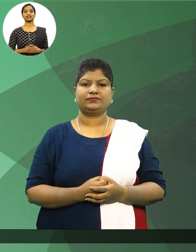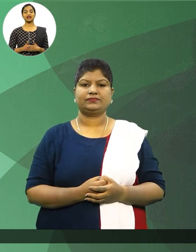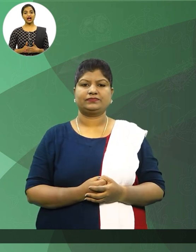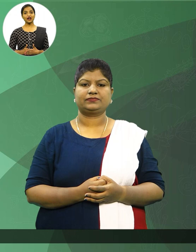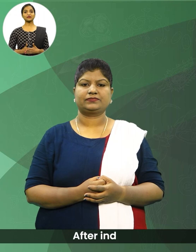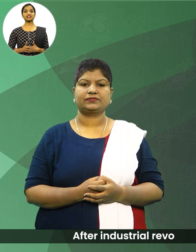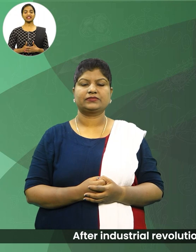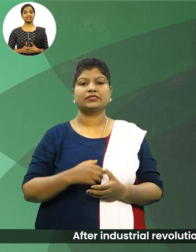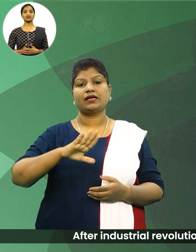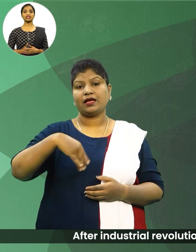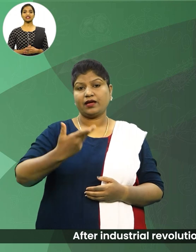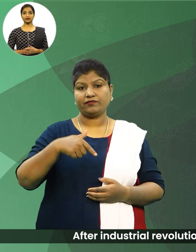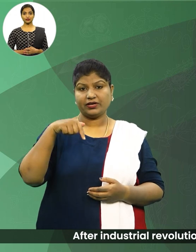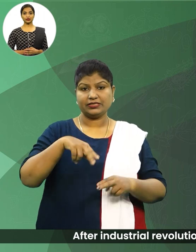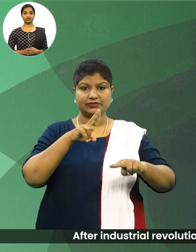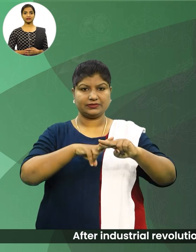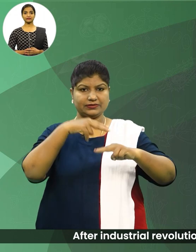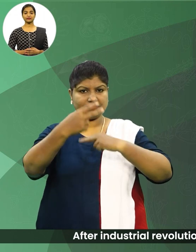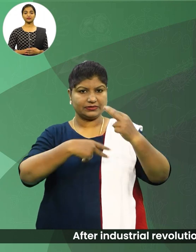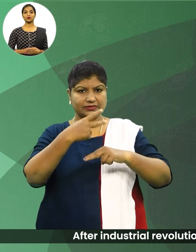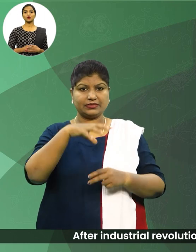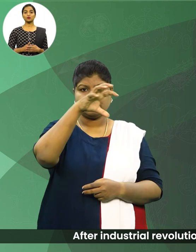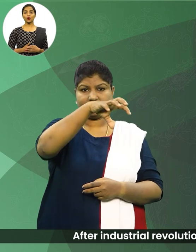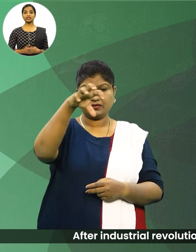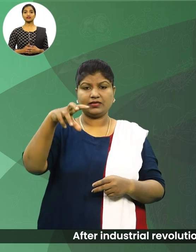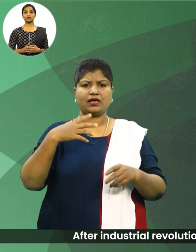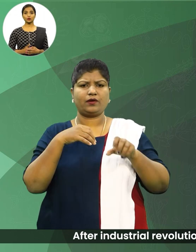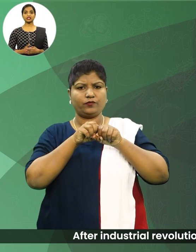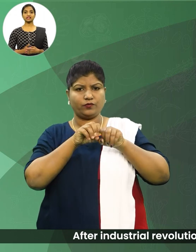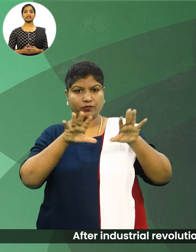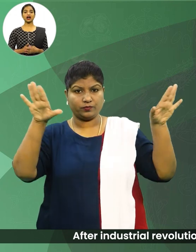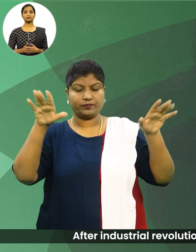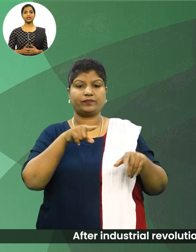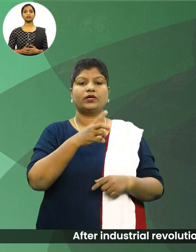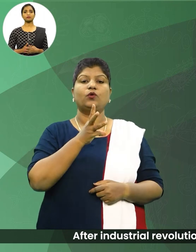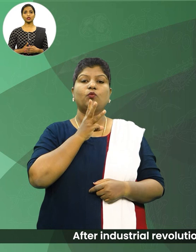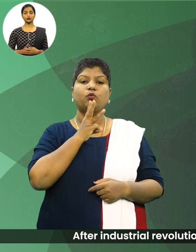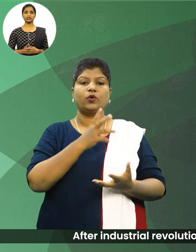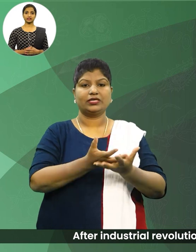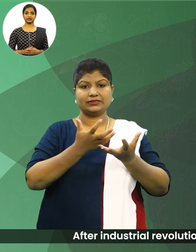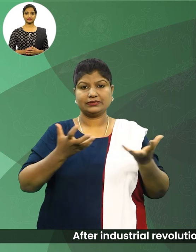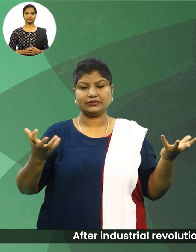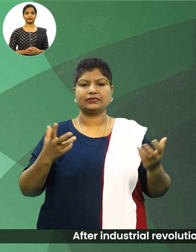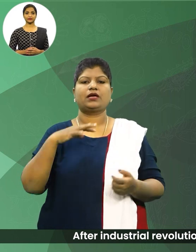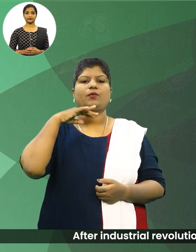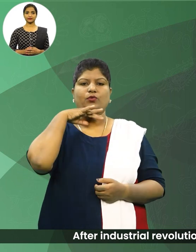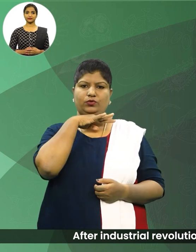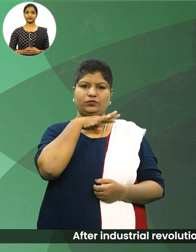After industrial revolution. Water resources are being polluted.